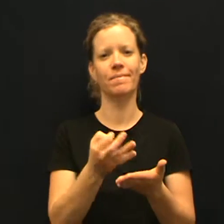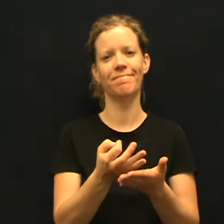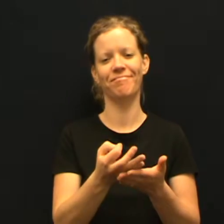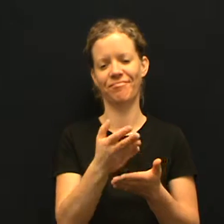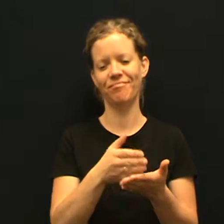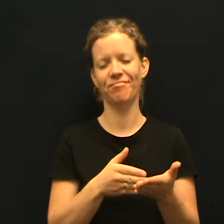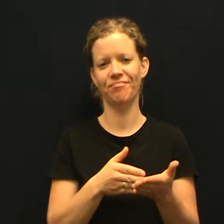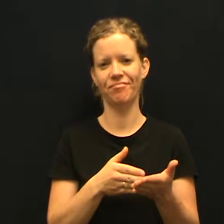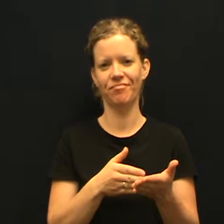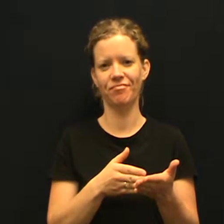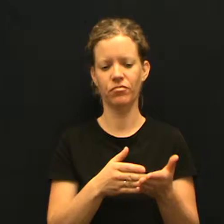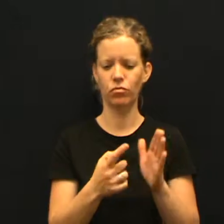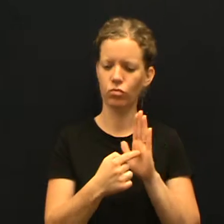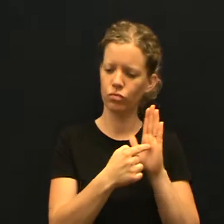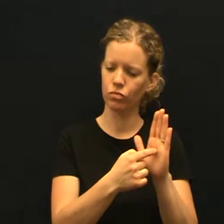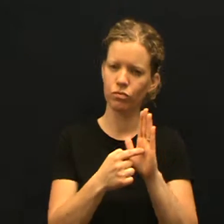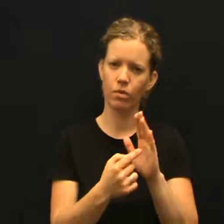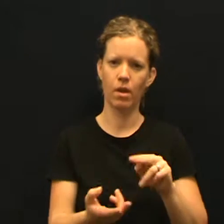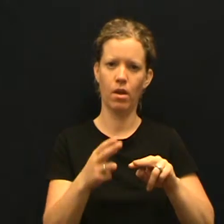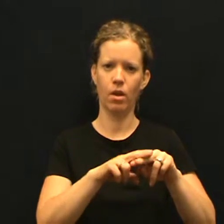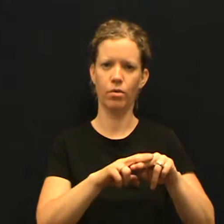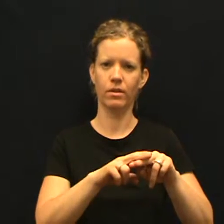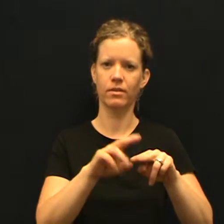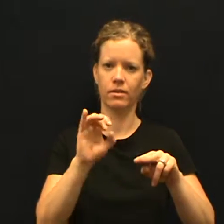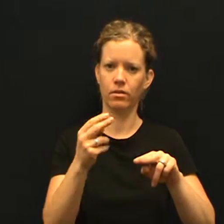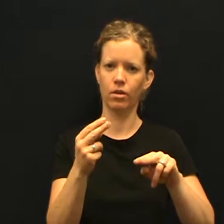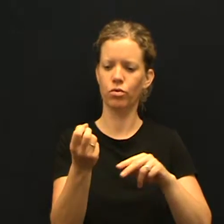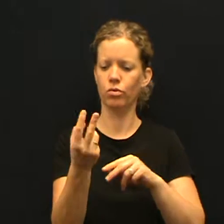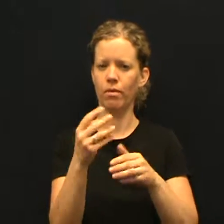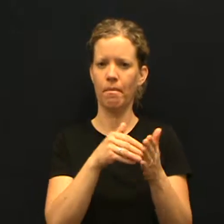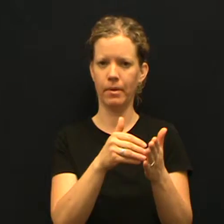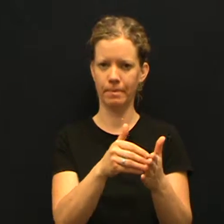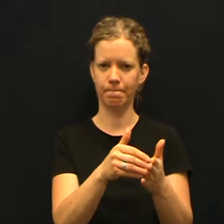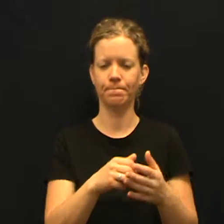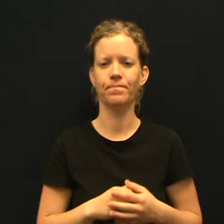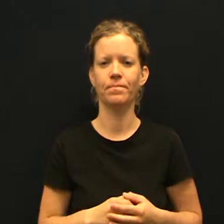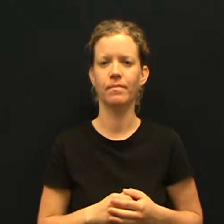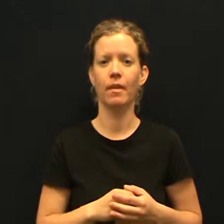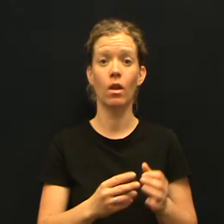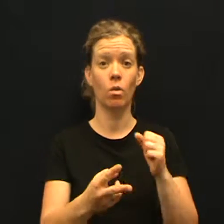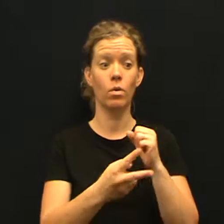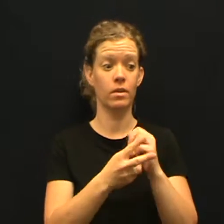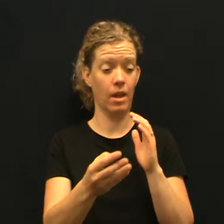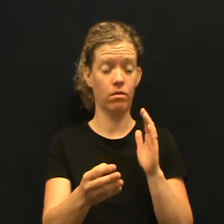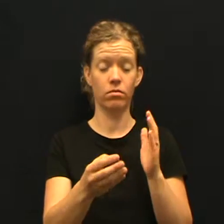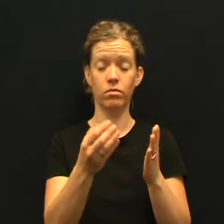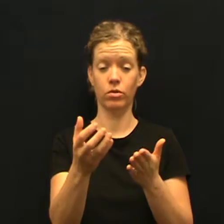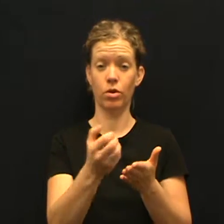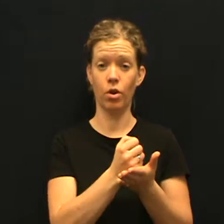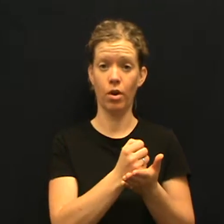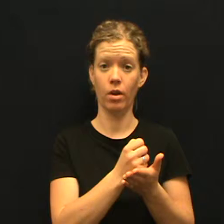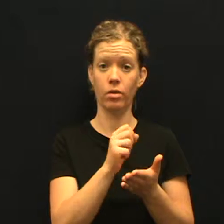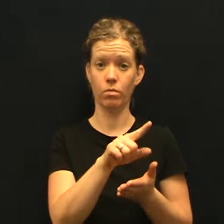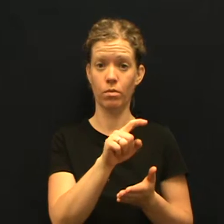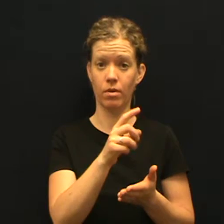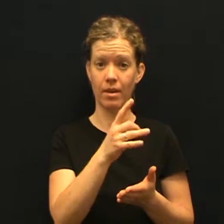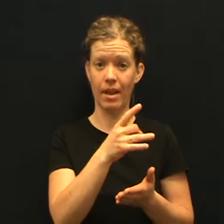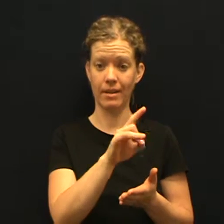as an increase in cash for $12 million. Retained earnings went from 118 to 156. If that's all